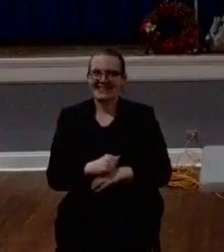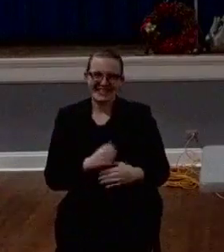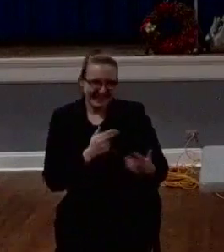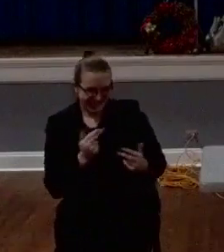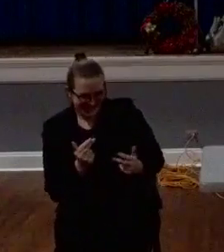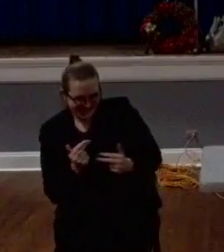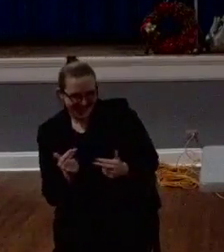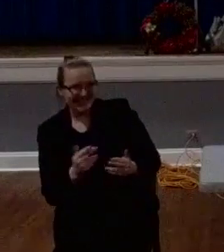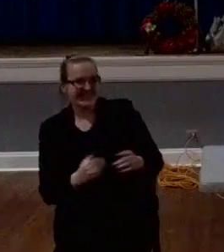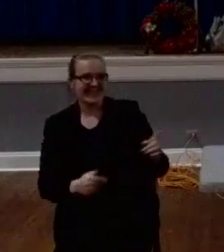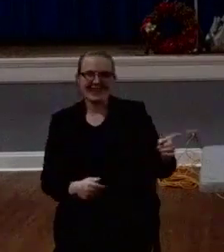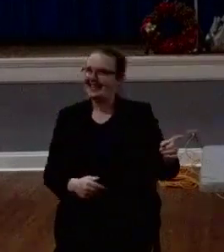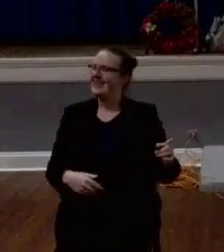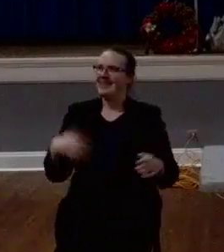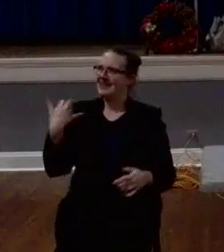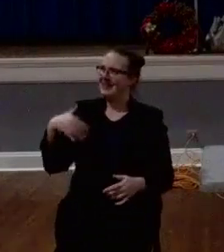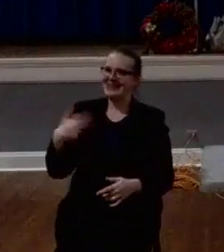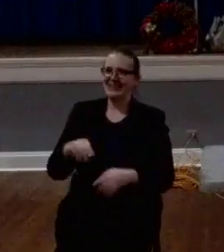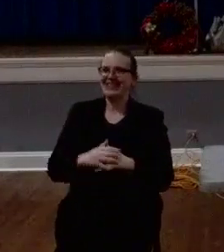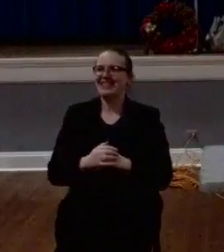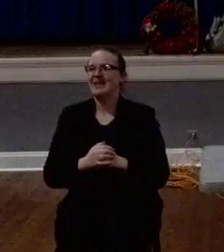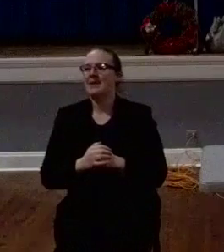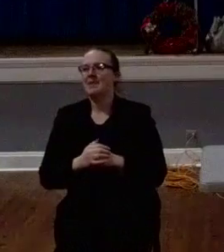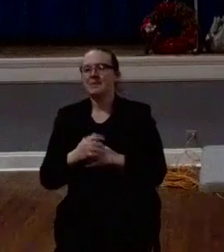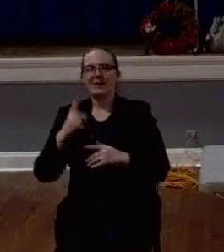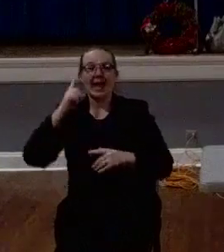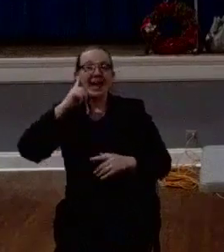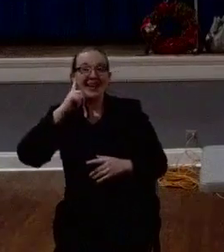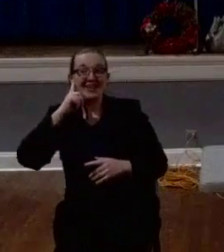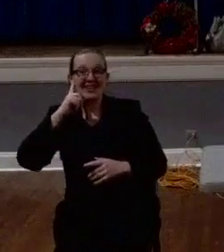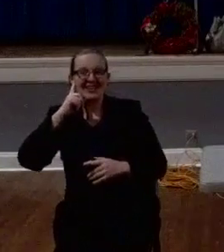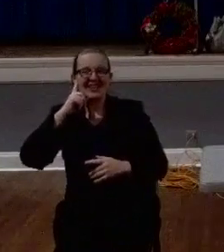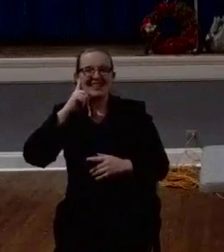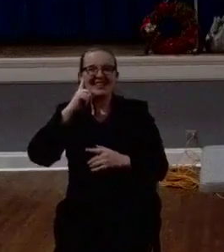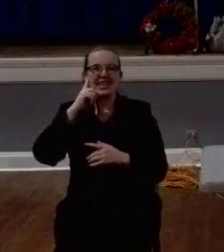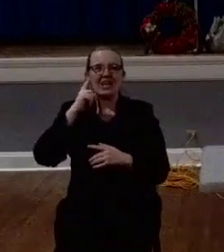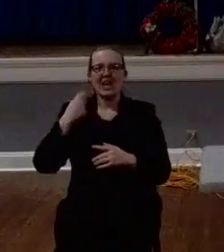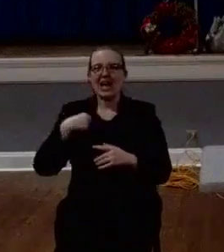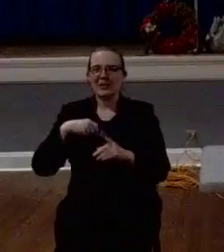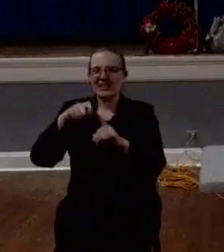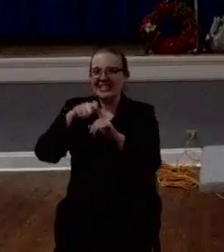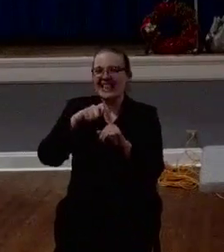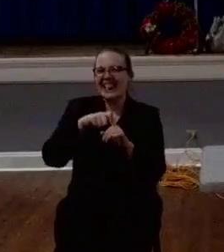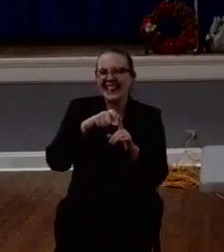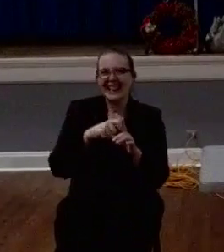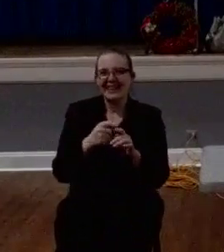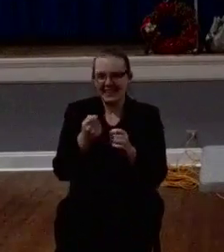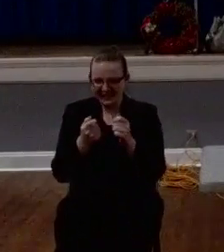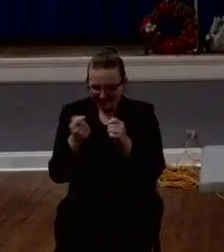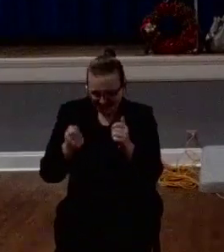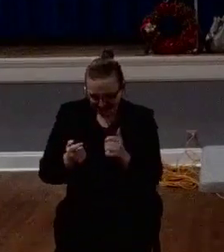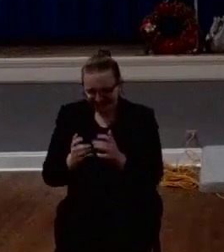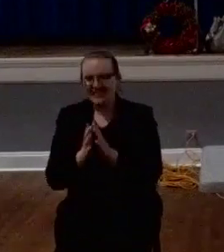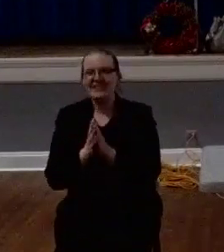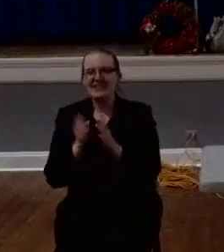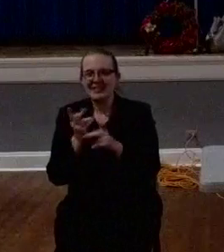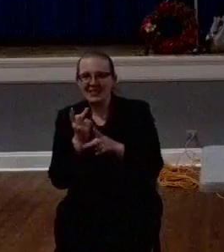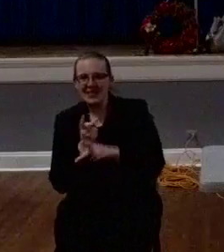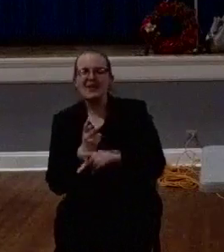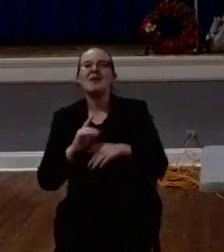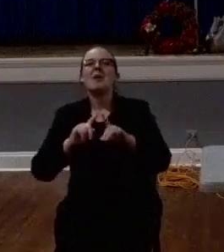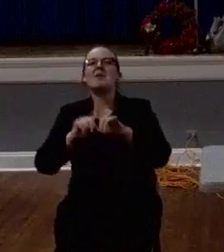Yeah, those cats don't. Yeah, I think I heard that. We try to tease these things out. But